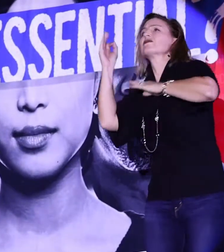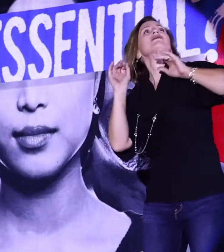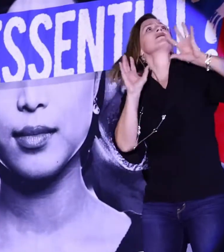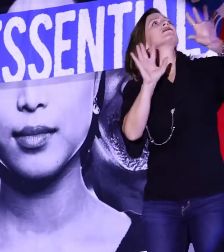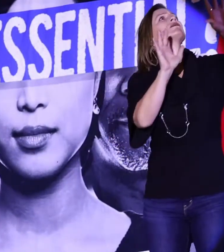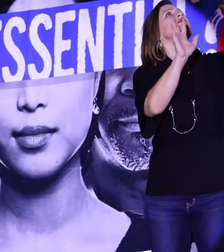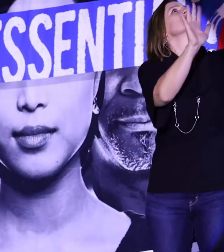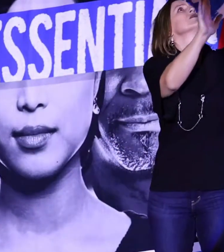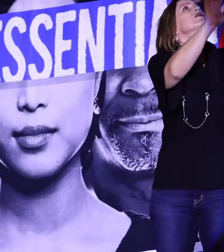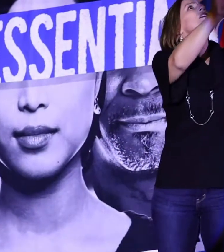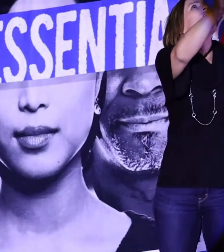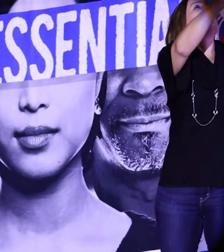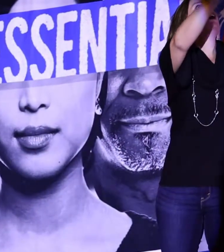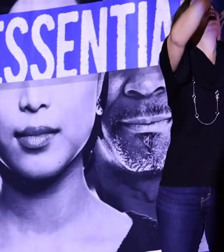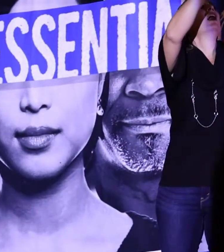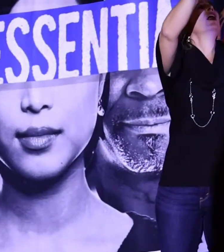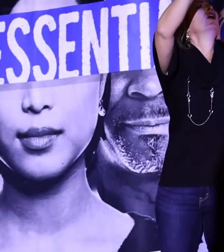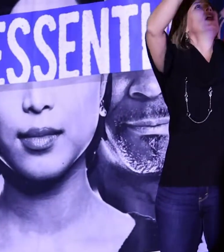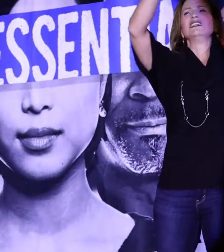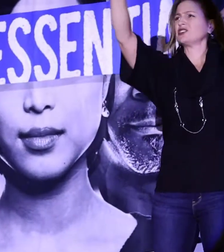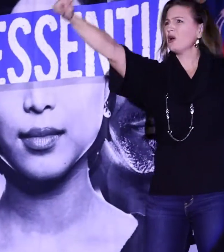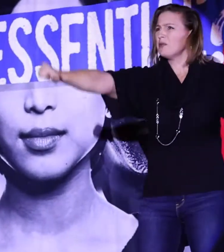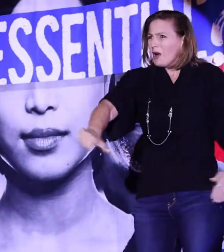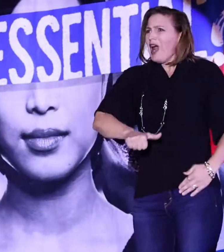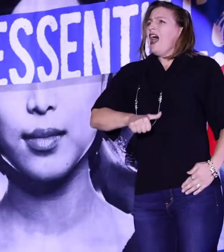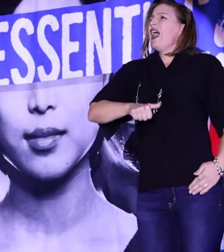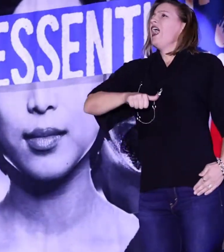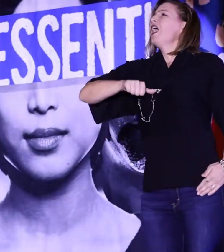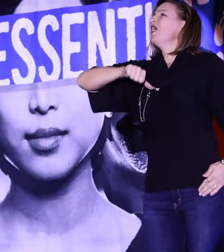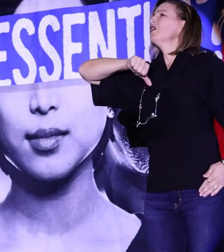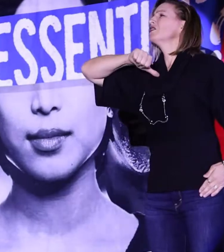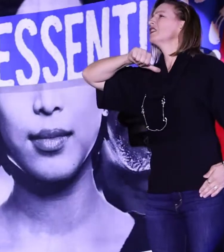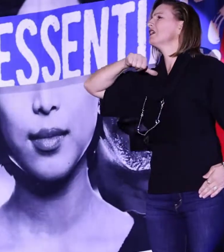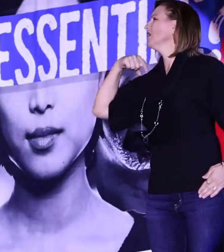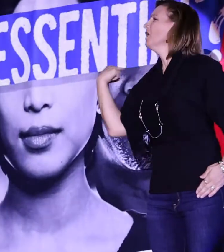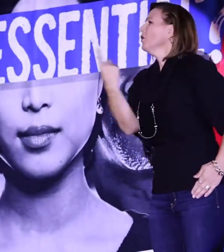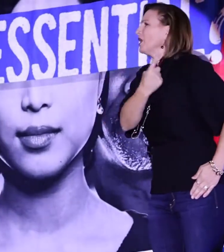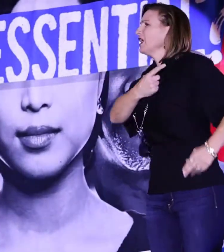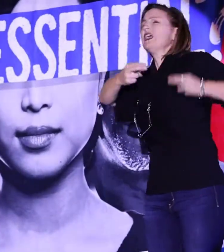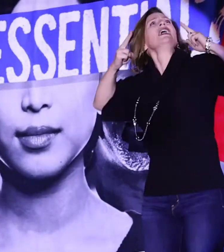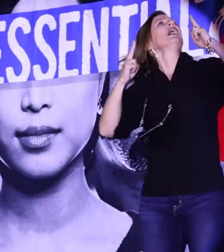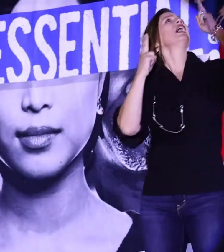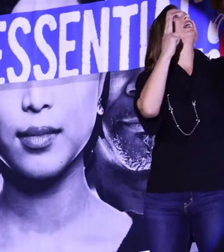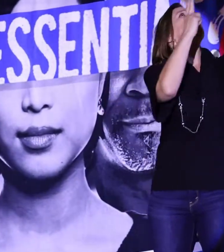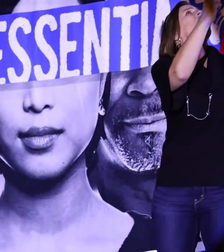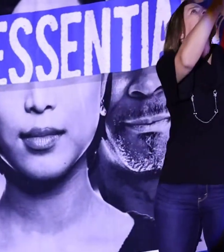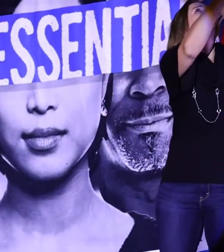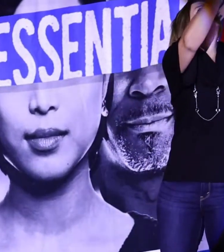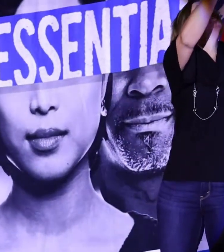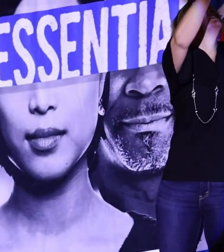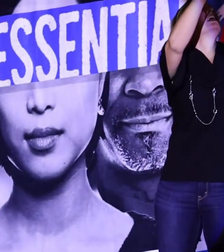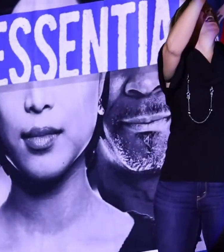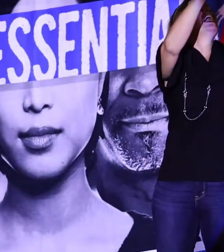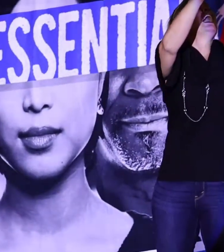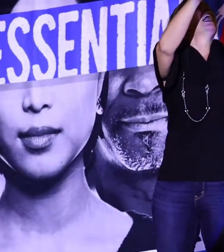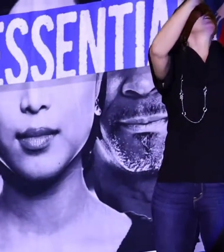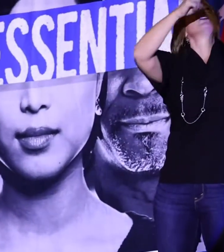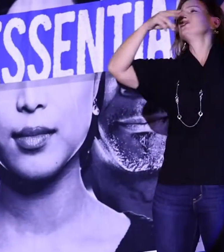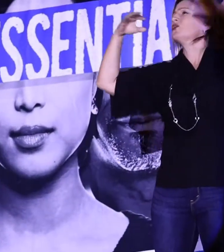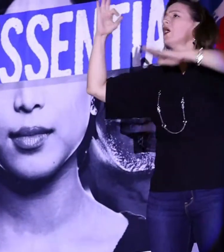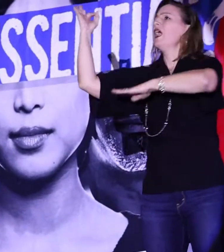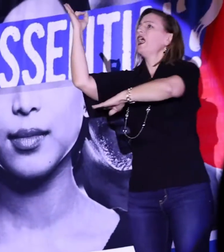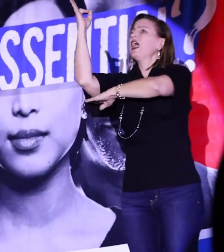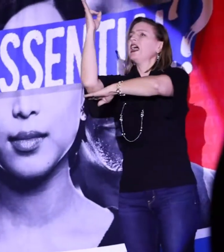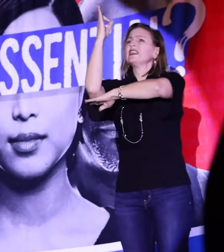early light what so proudly we hailed at